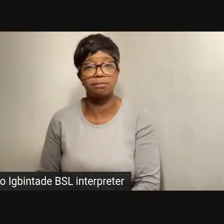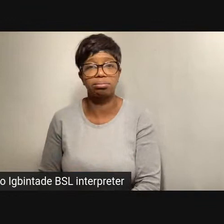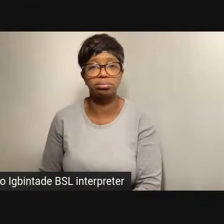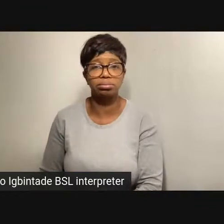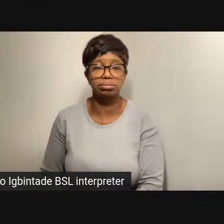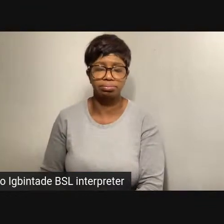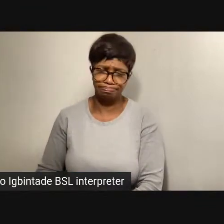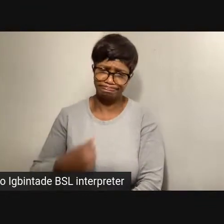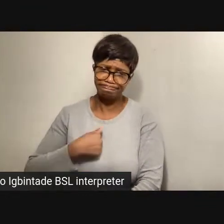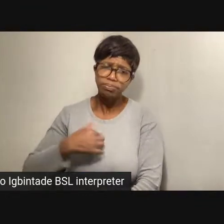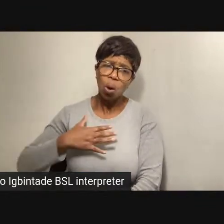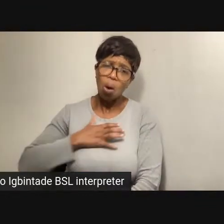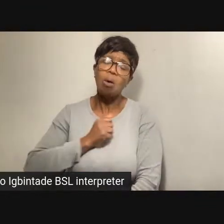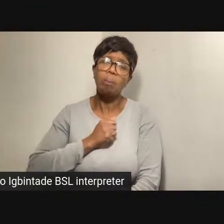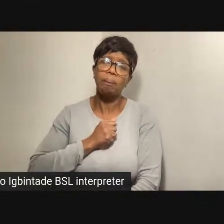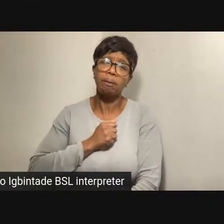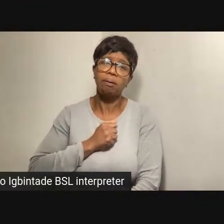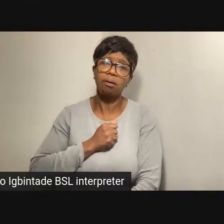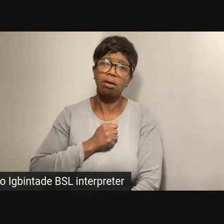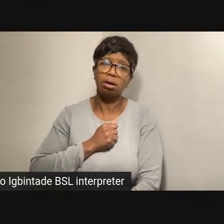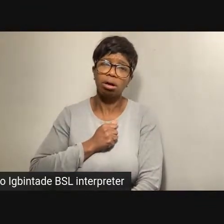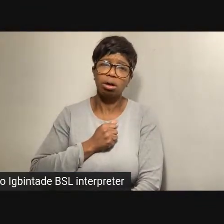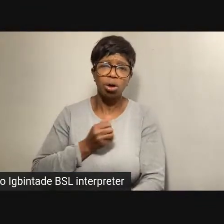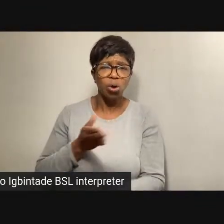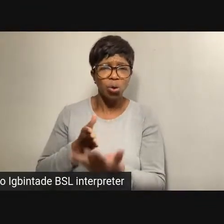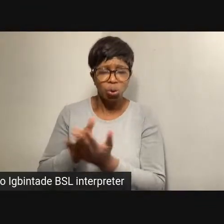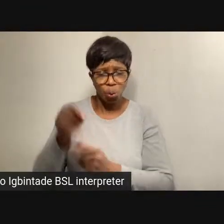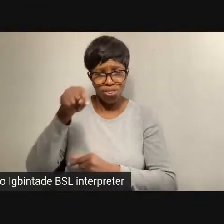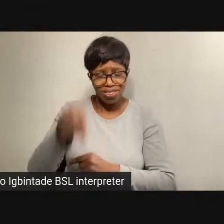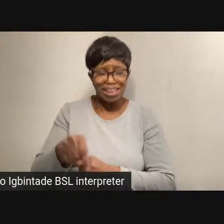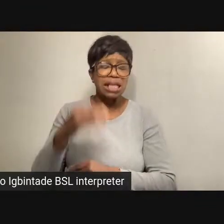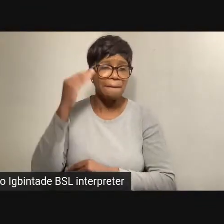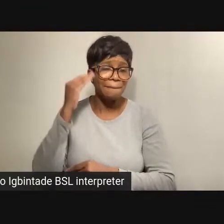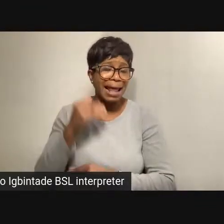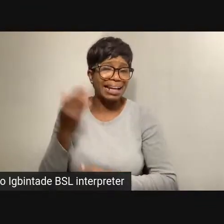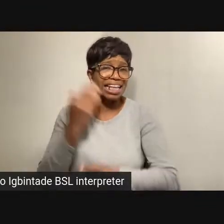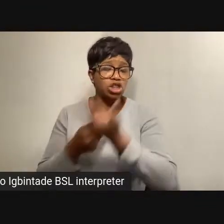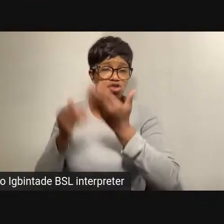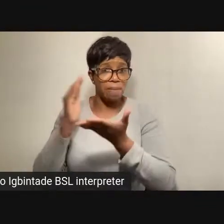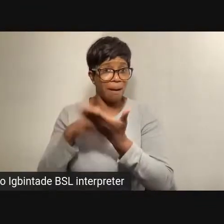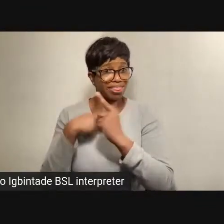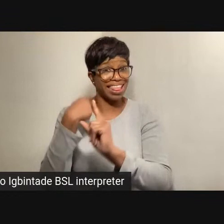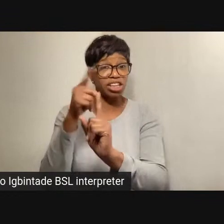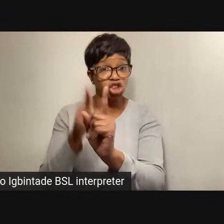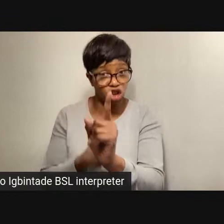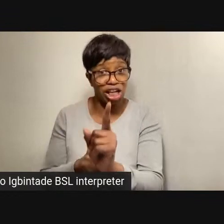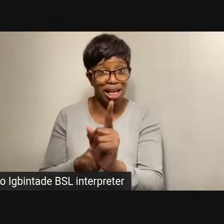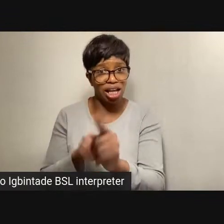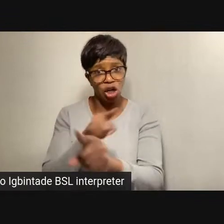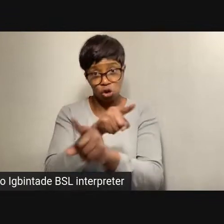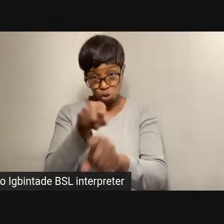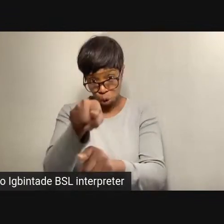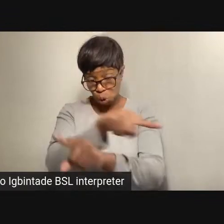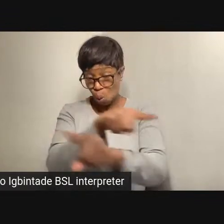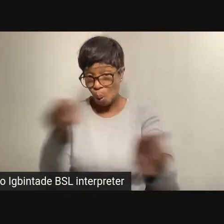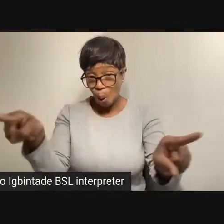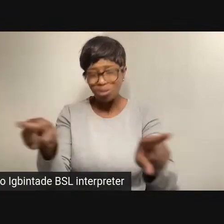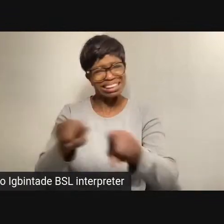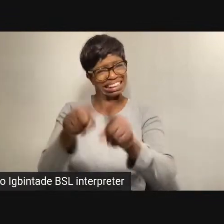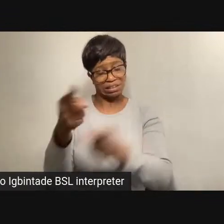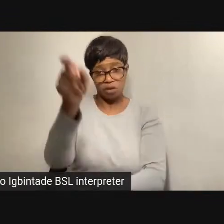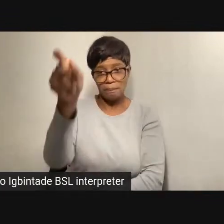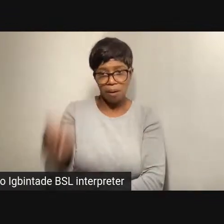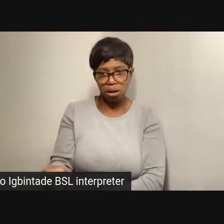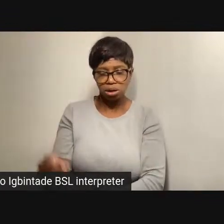my hope that by this Black History Month next year, you will be a very different person